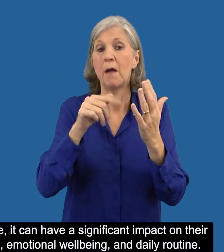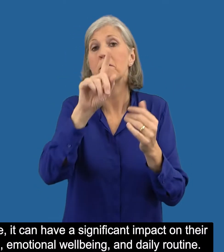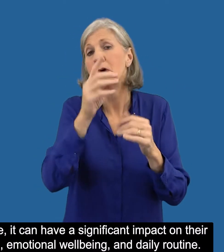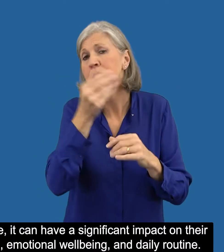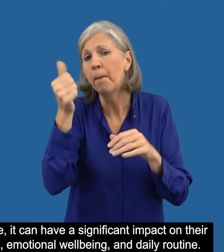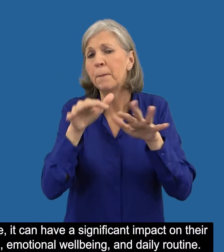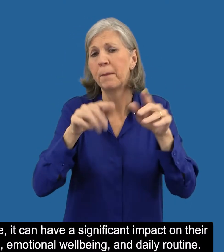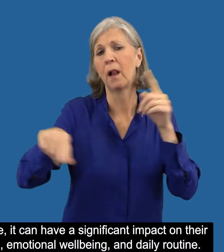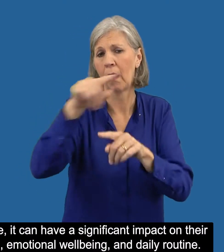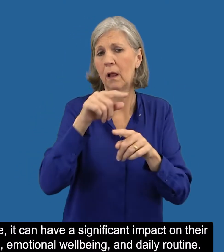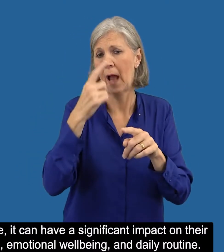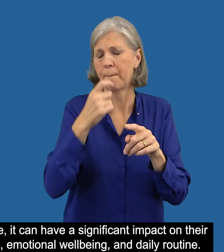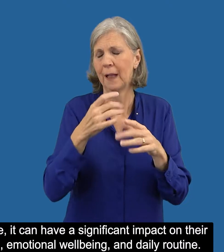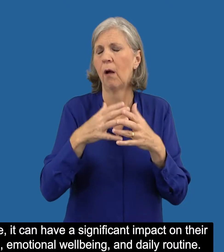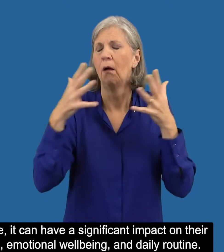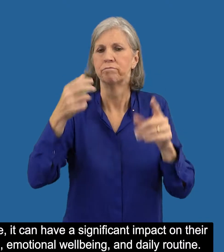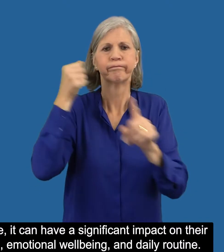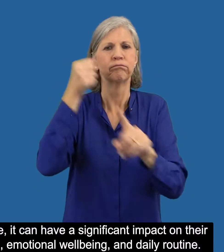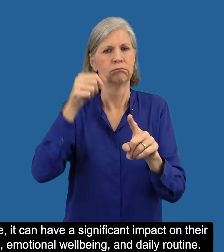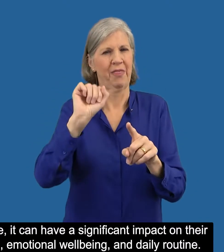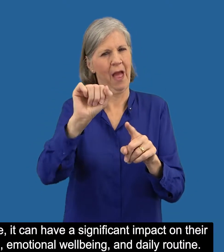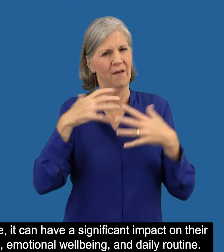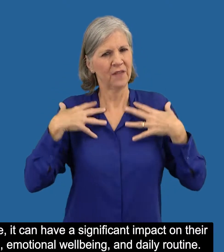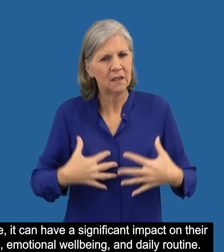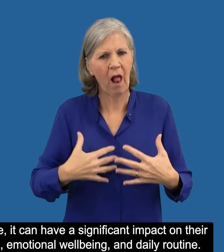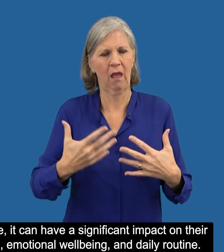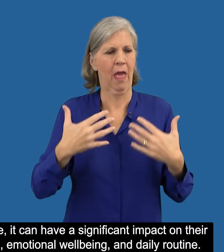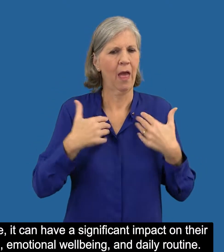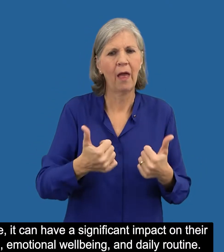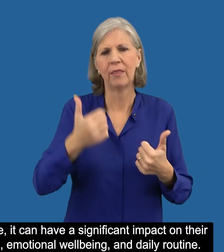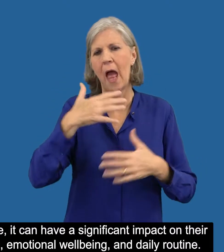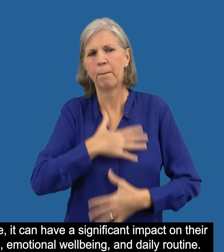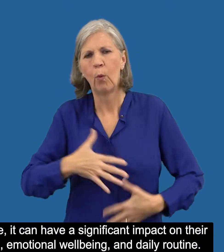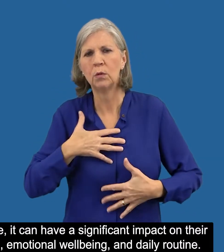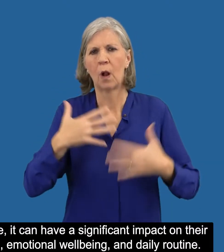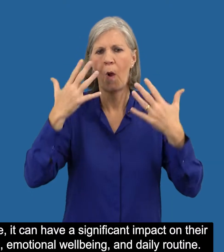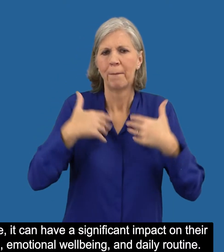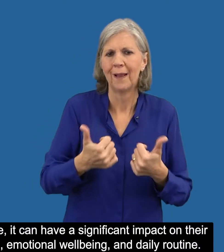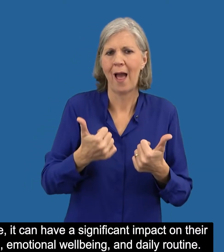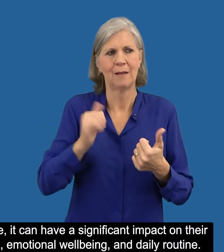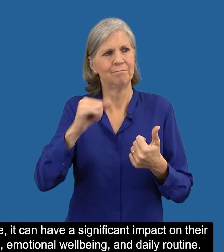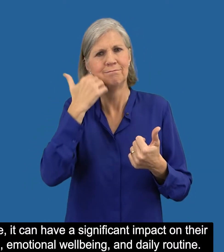For some people, it can have a significant impact on their physical health, emotional well-being, and daily